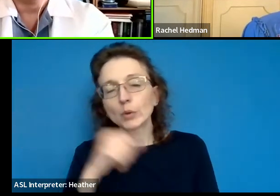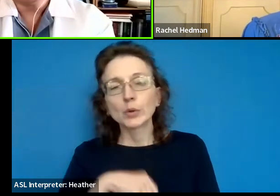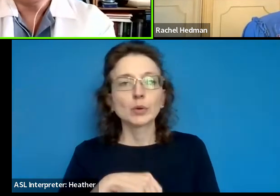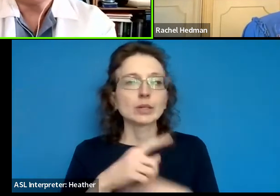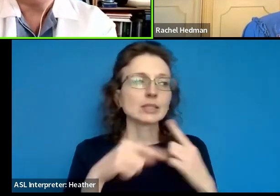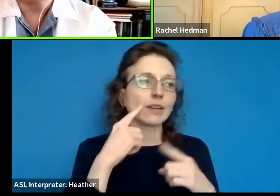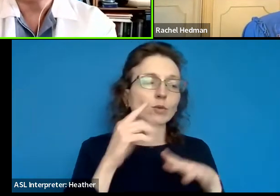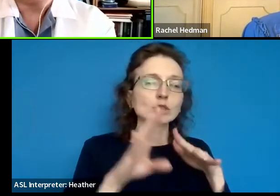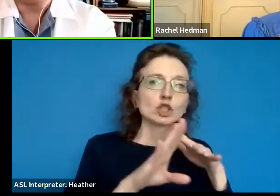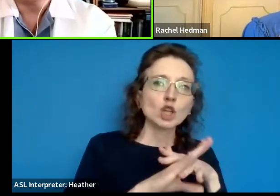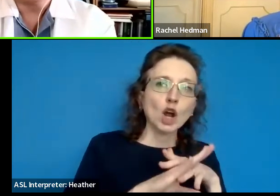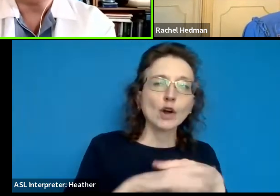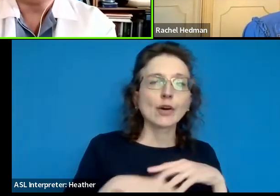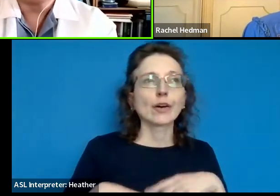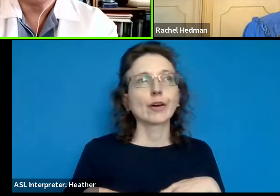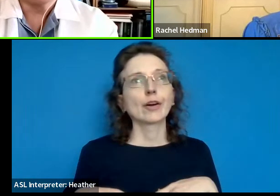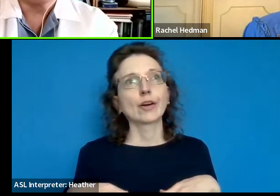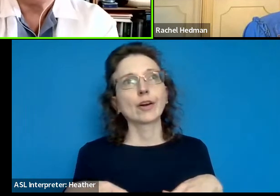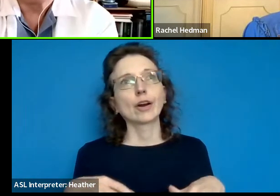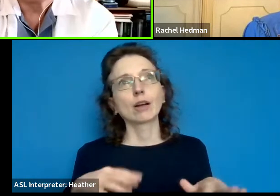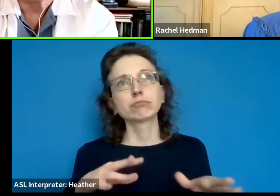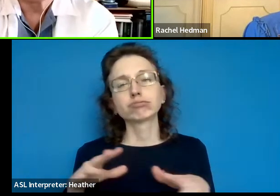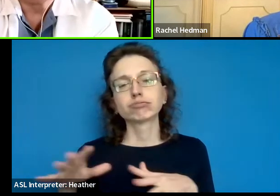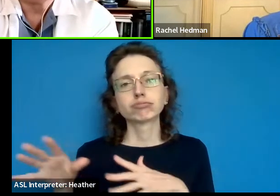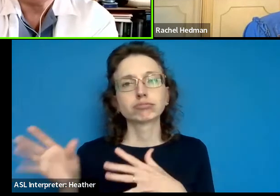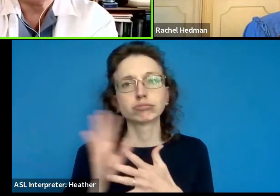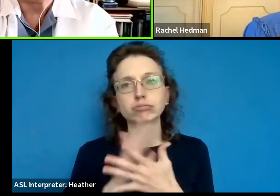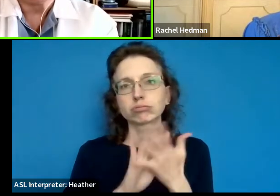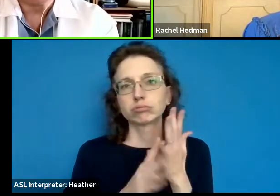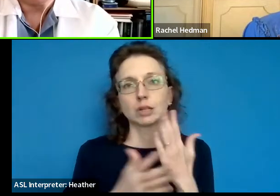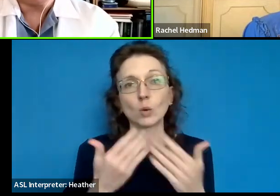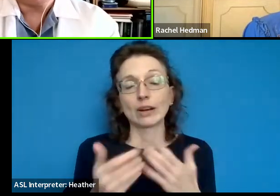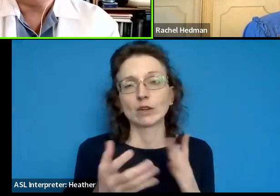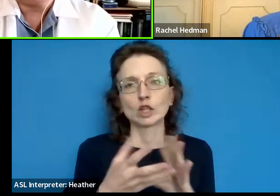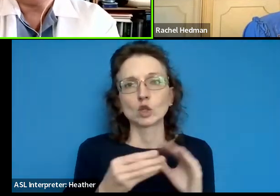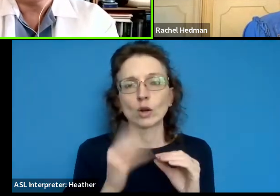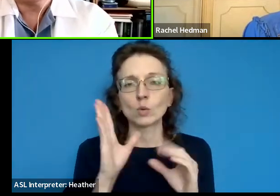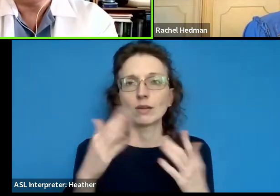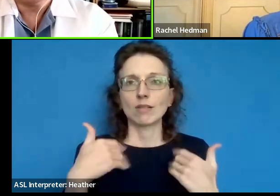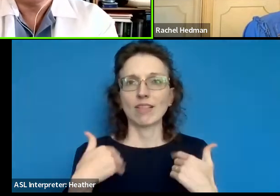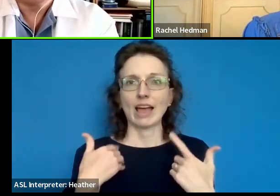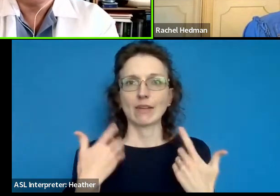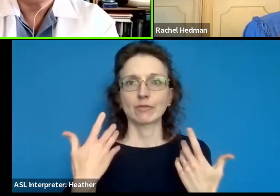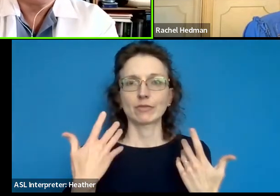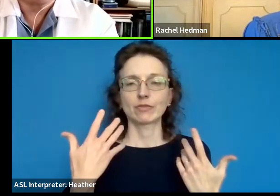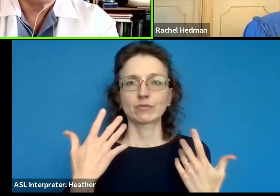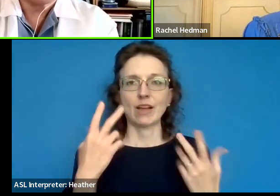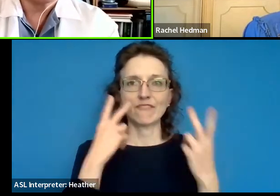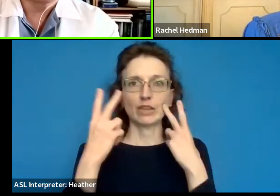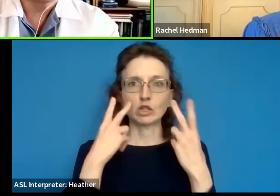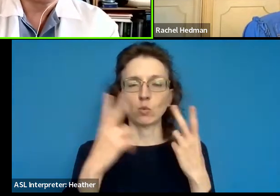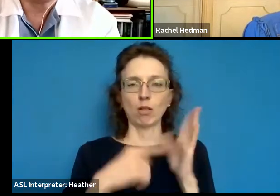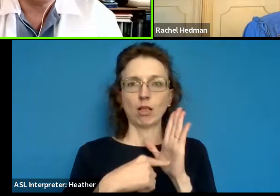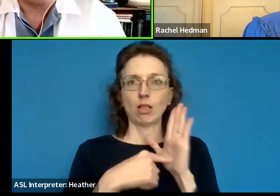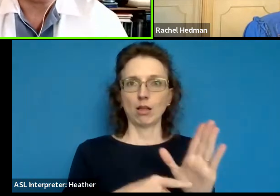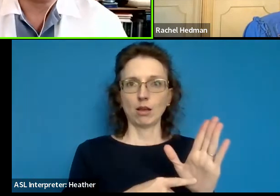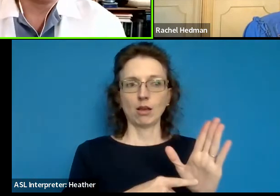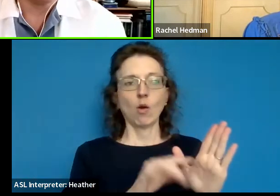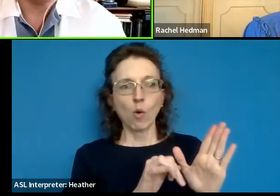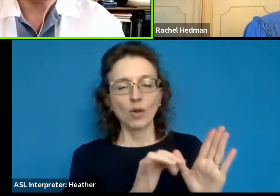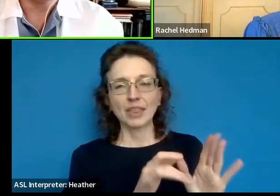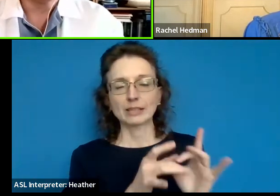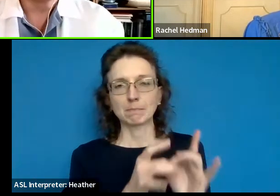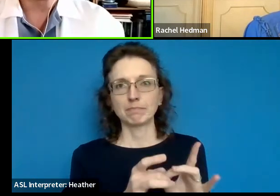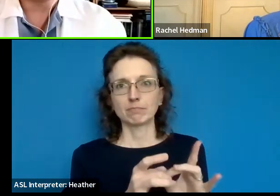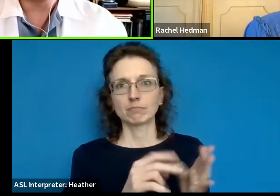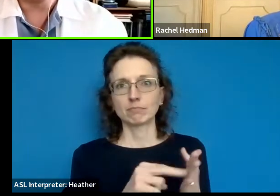shark, you would have a sign for, you know, whatever the story is. And those are particular